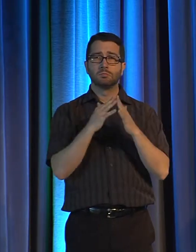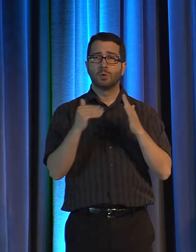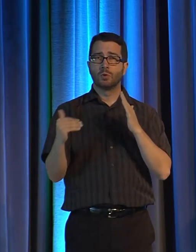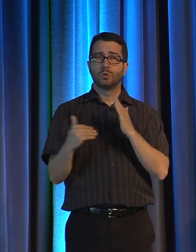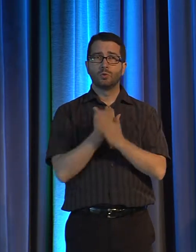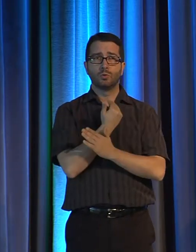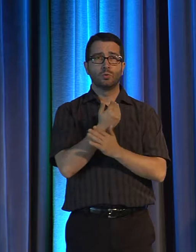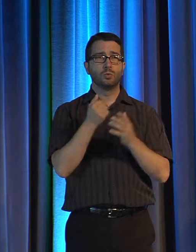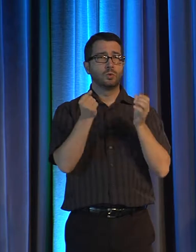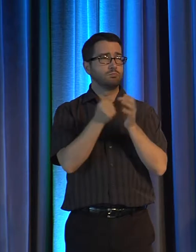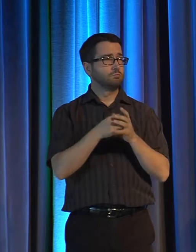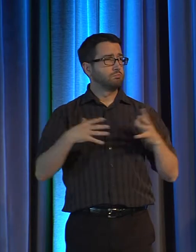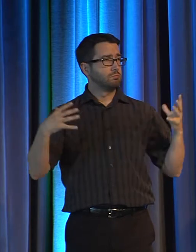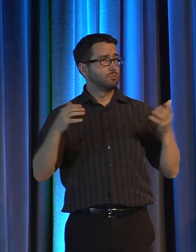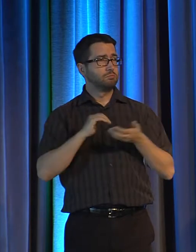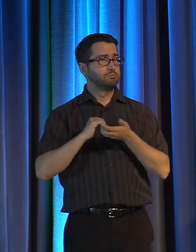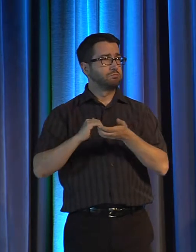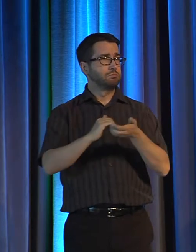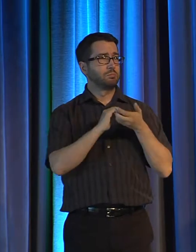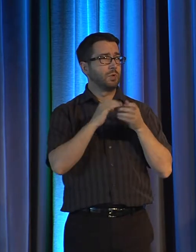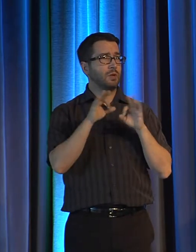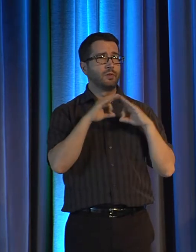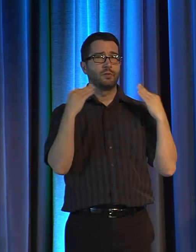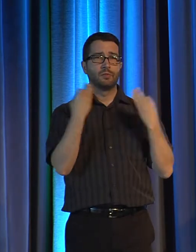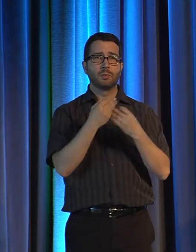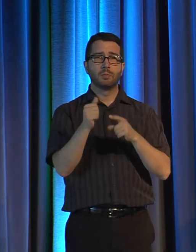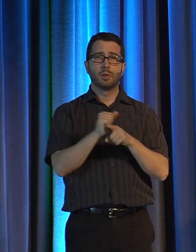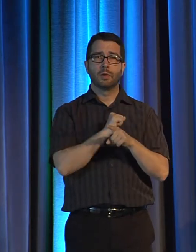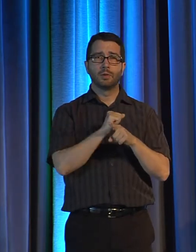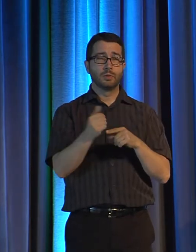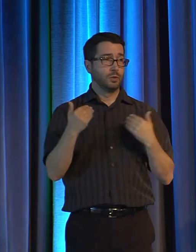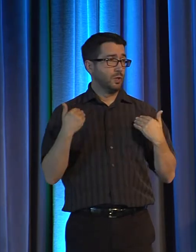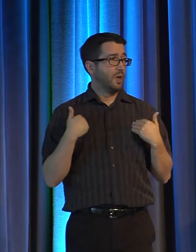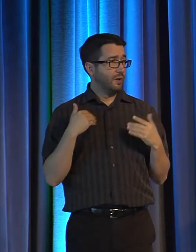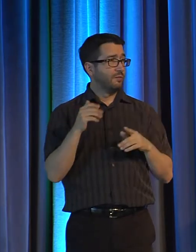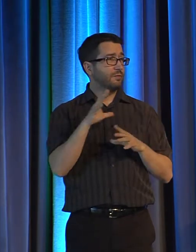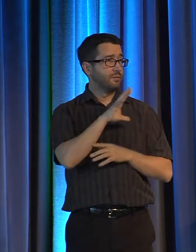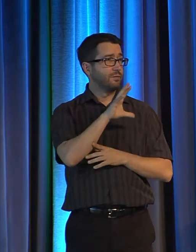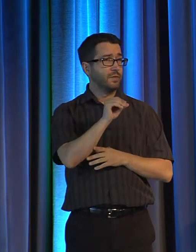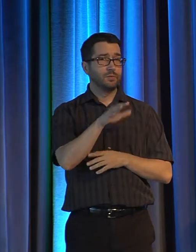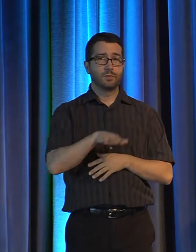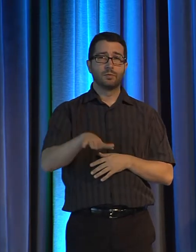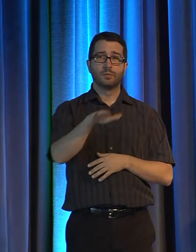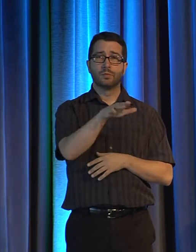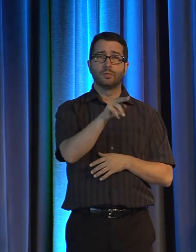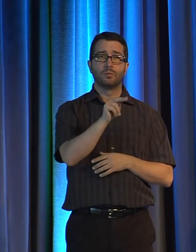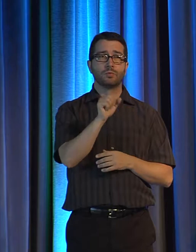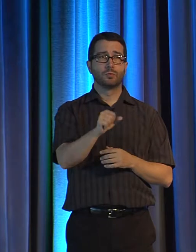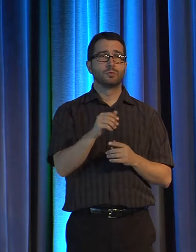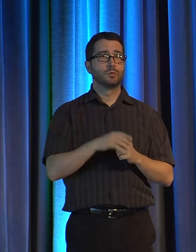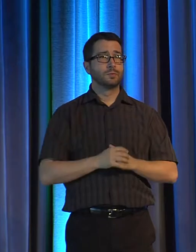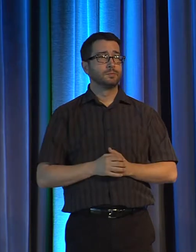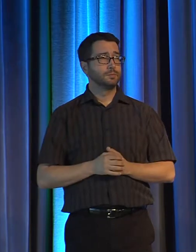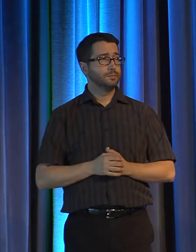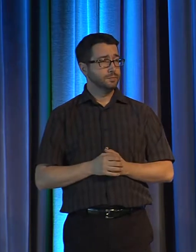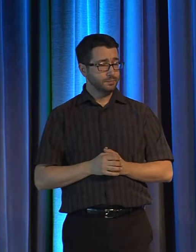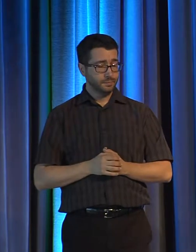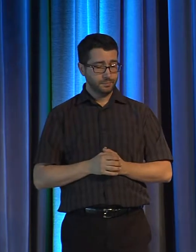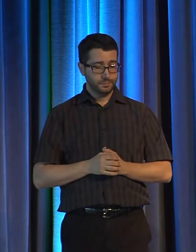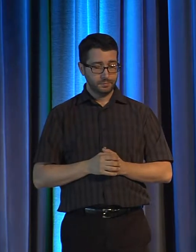existing collaborative family practices. We now have about 50 across the province in various stages of development and